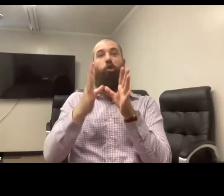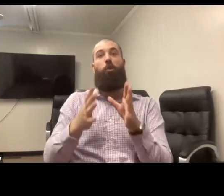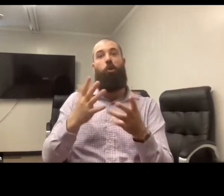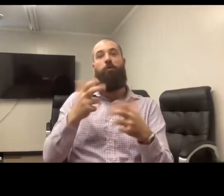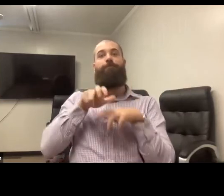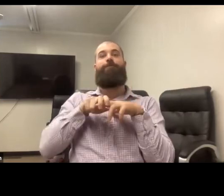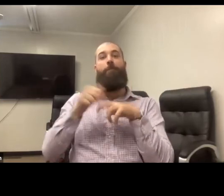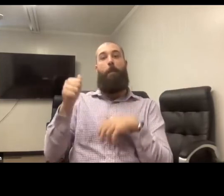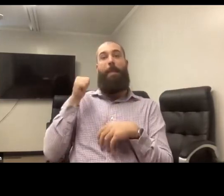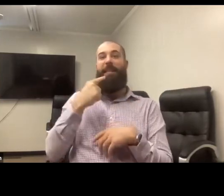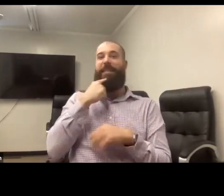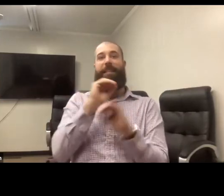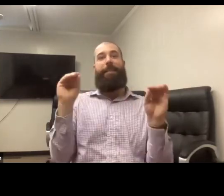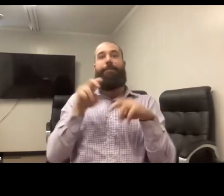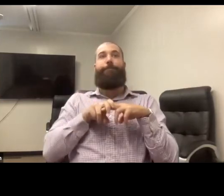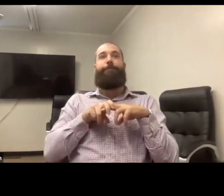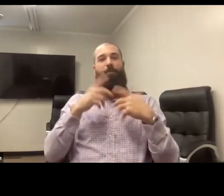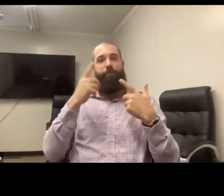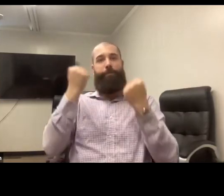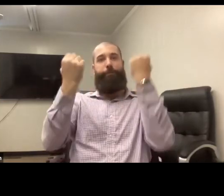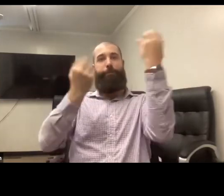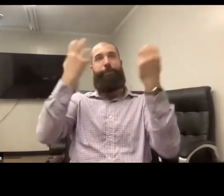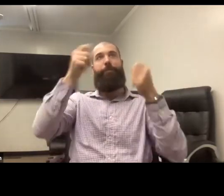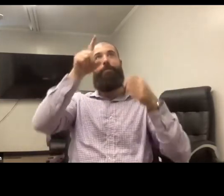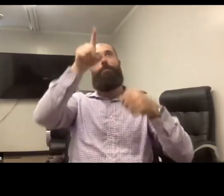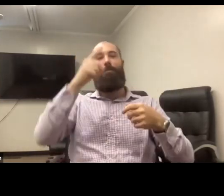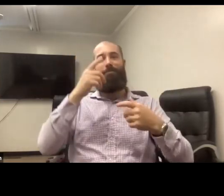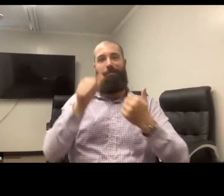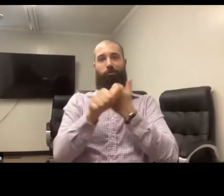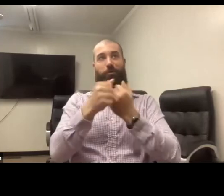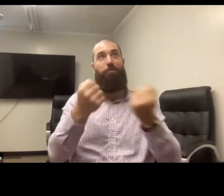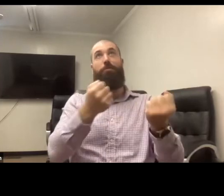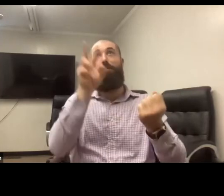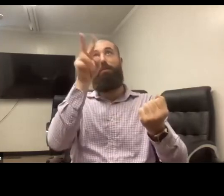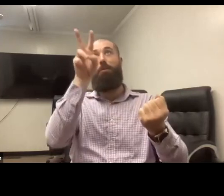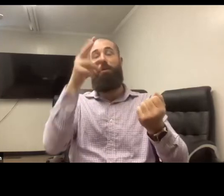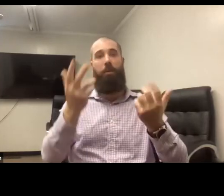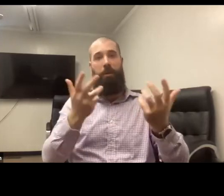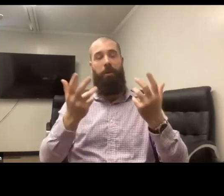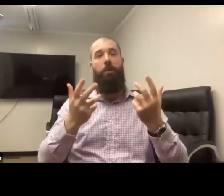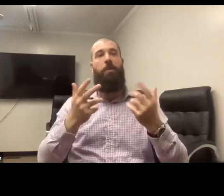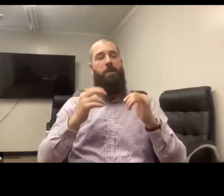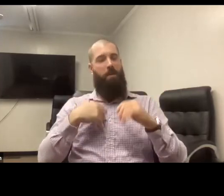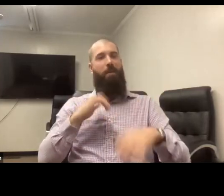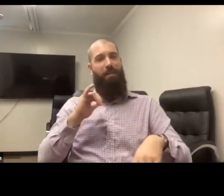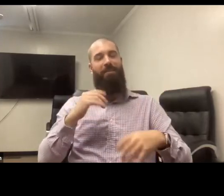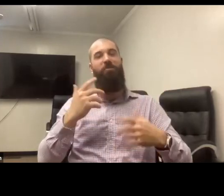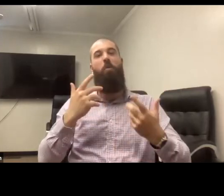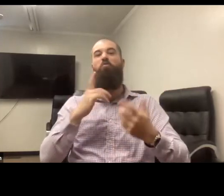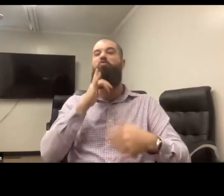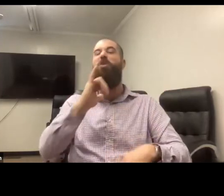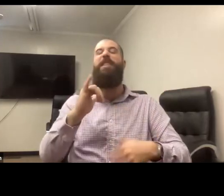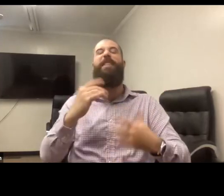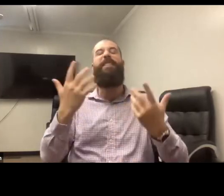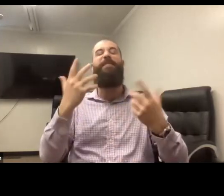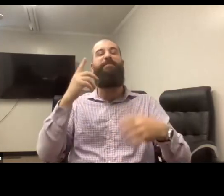interesting way of doing it. And then some interpreters sit in the back. And they sign in the rear view mirror, which is kind of dangerous because I'm having to look up